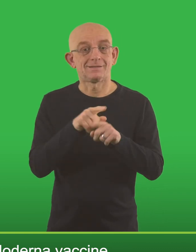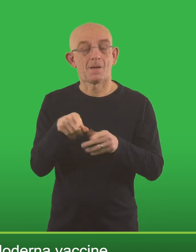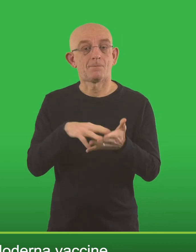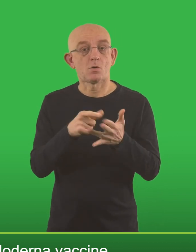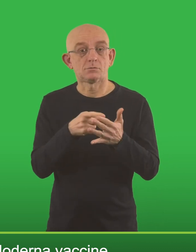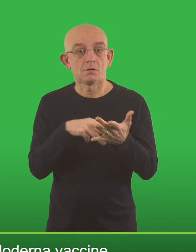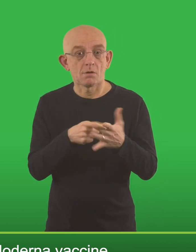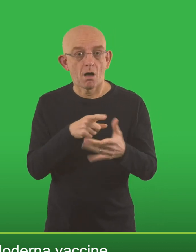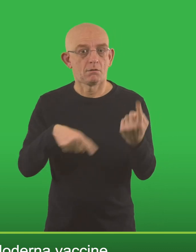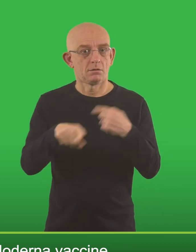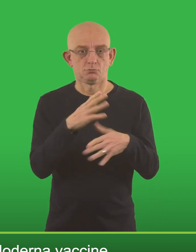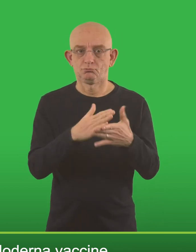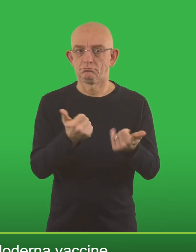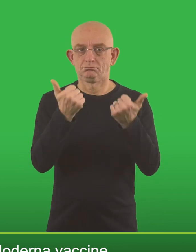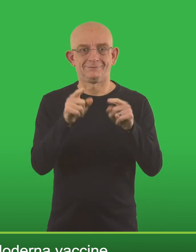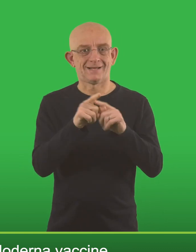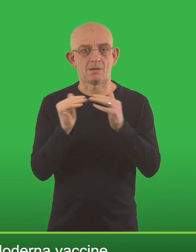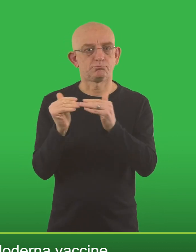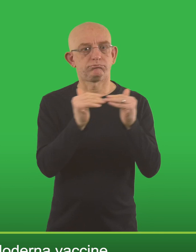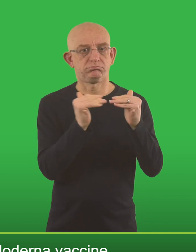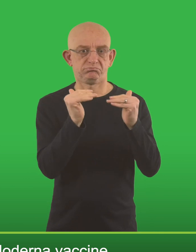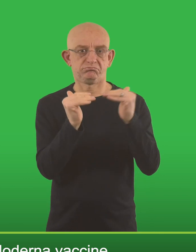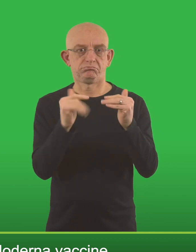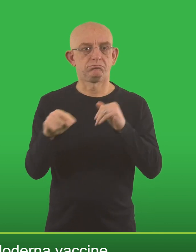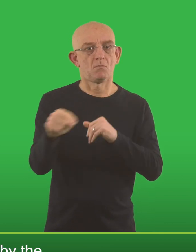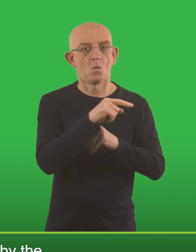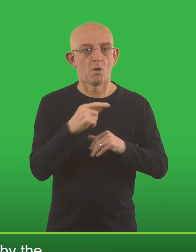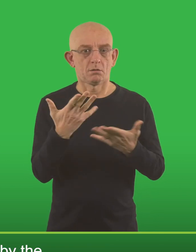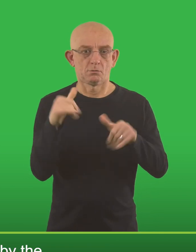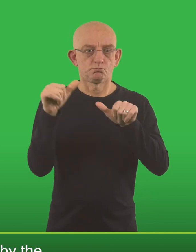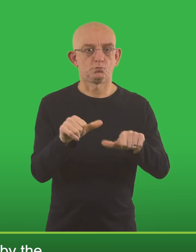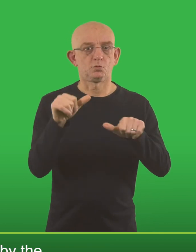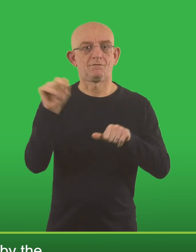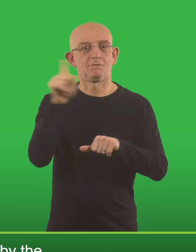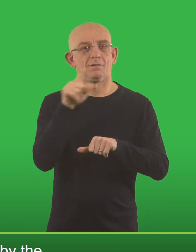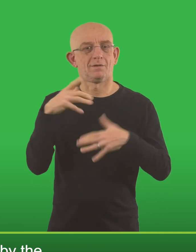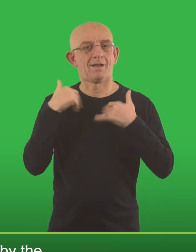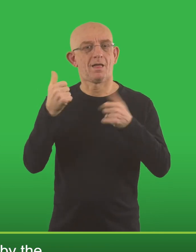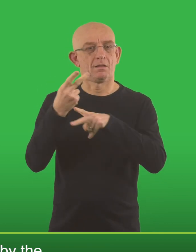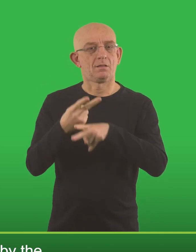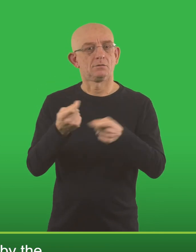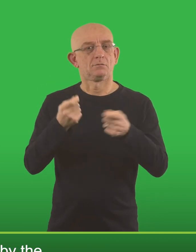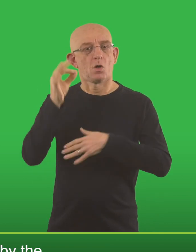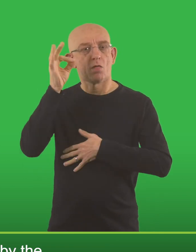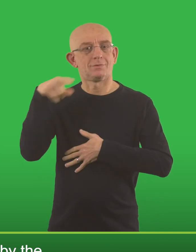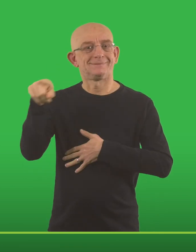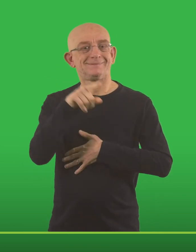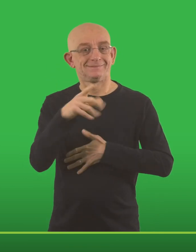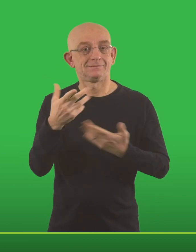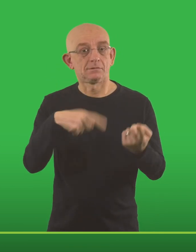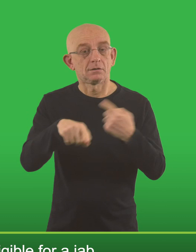the Moderna vaccine, are all about equally effective, all about equally safe, and they're all approved by the Medicines and Healthcare Regulatory